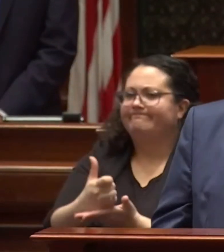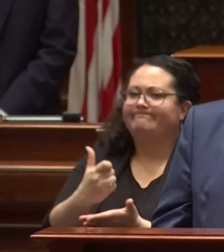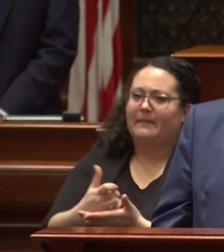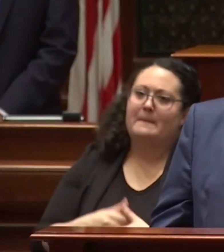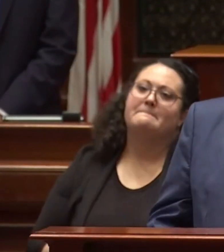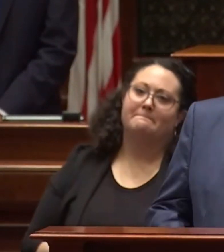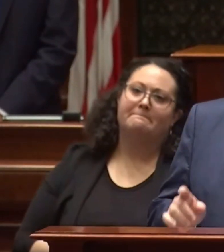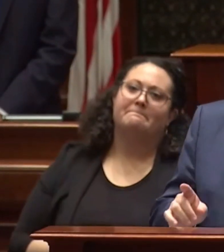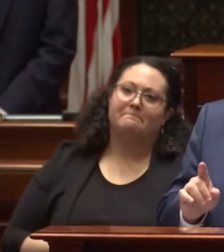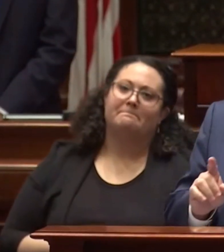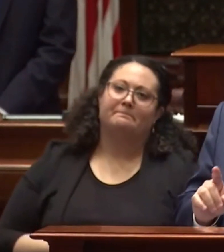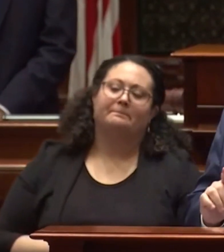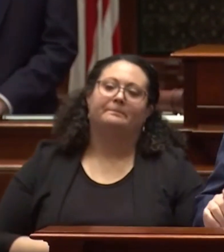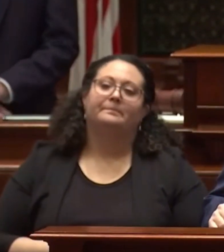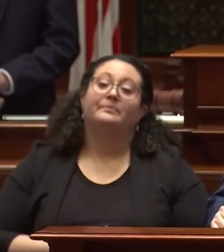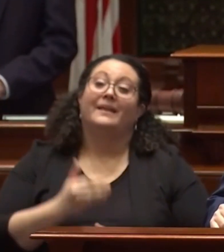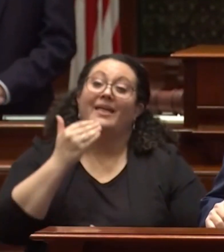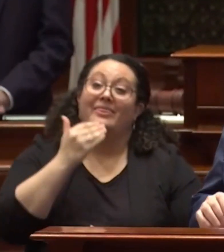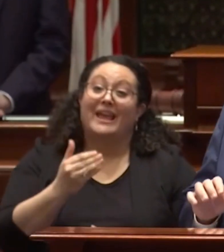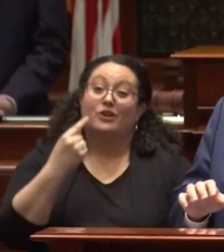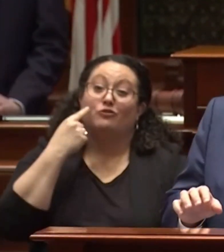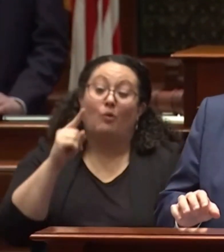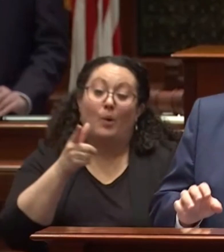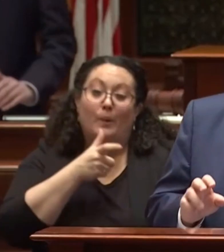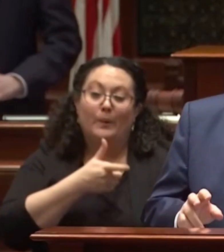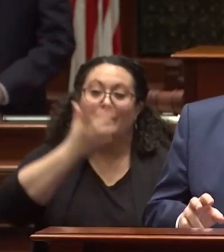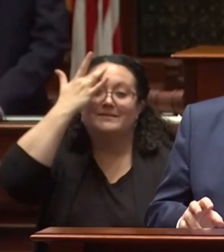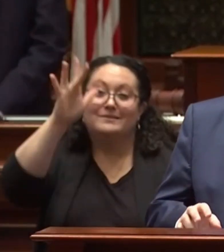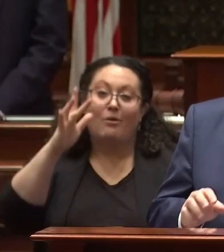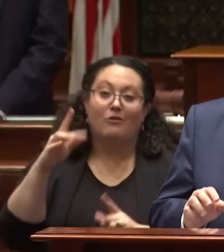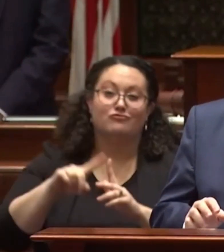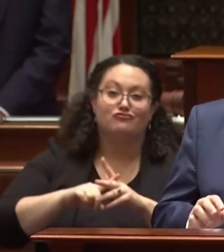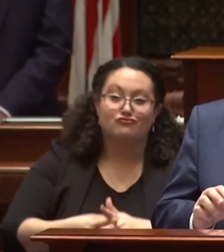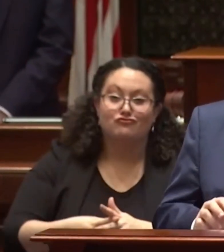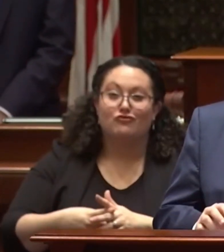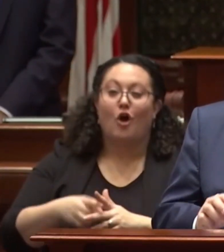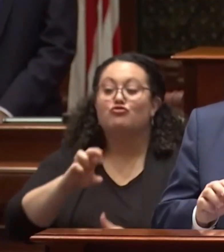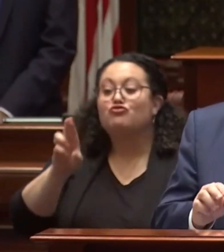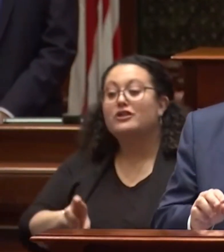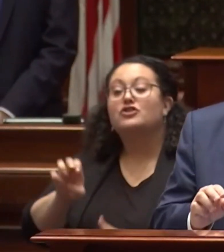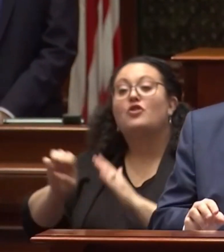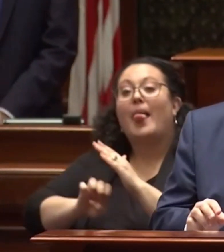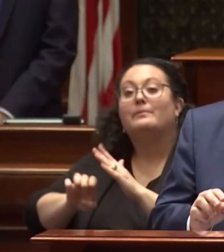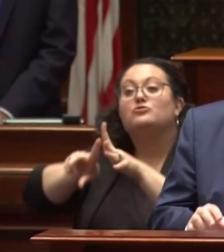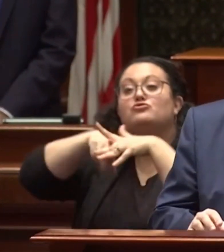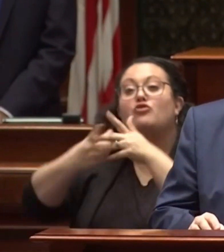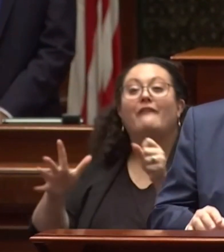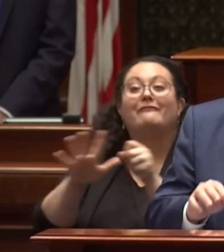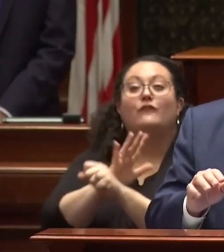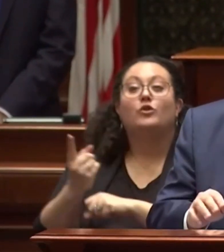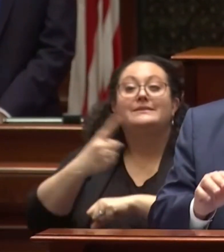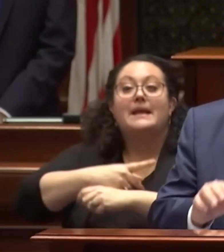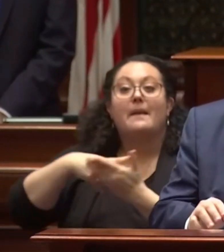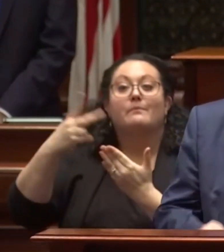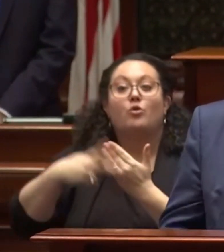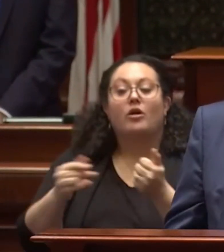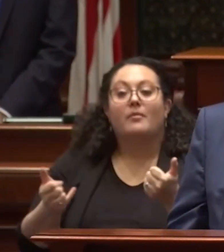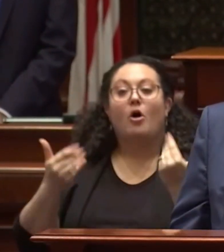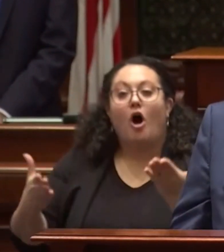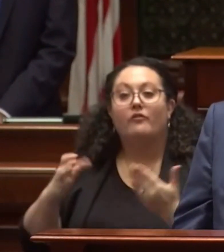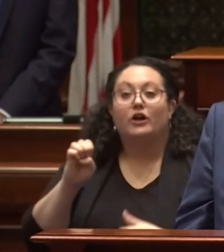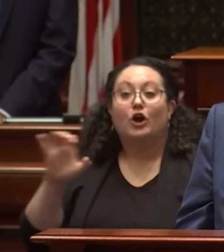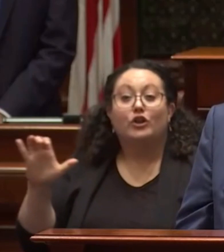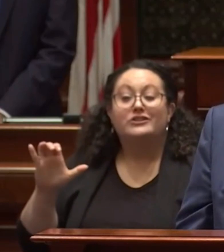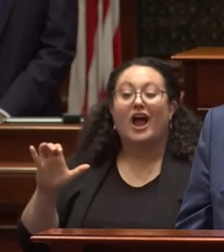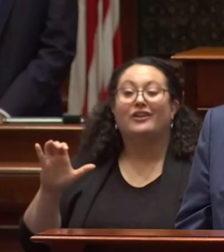help. Thanks to Smart Start, Rochester Elementary was able to open a full-day program offering early